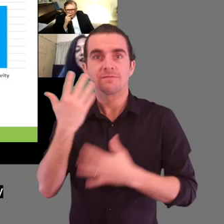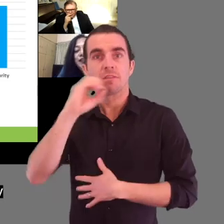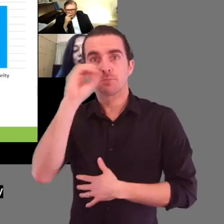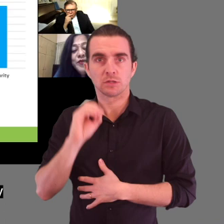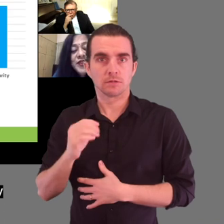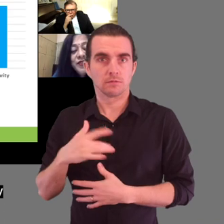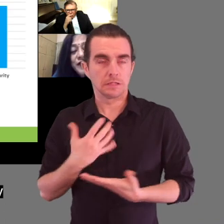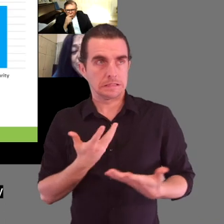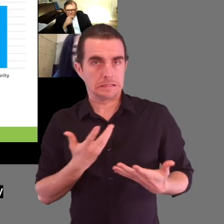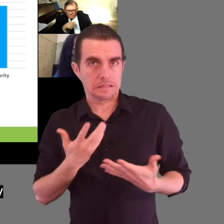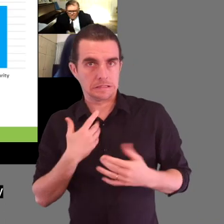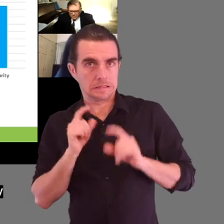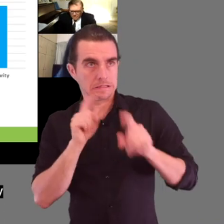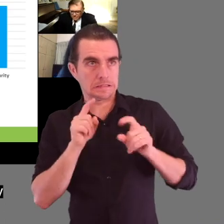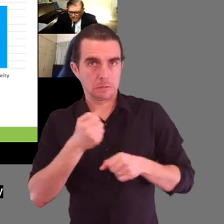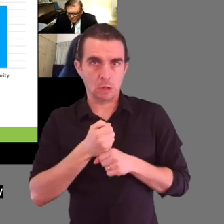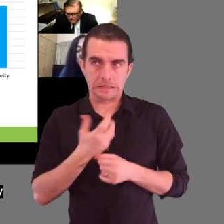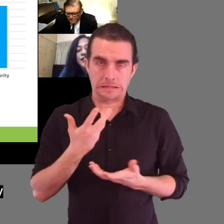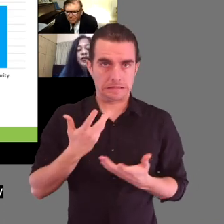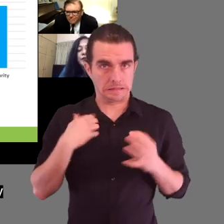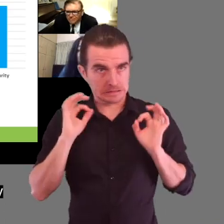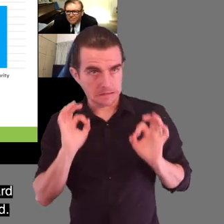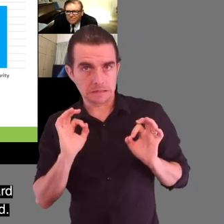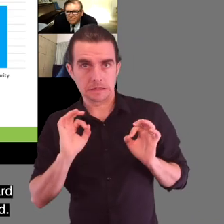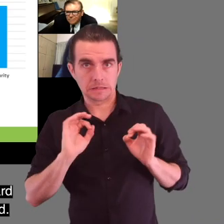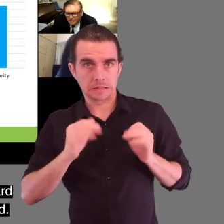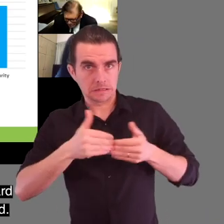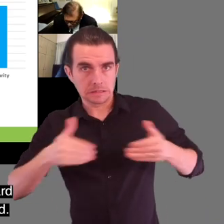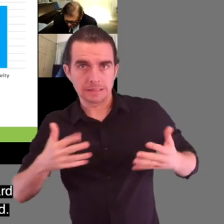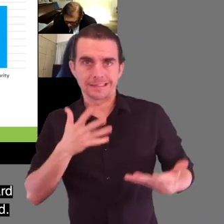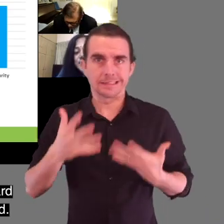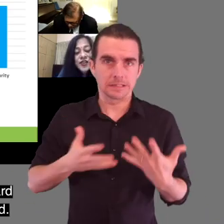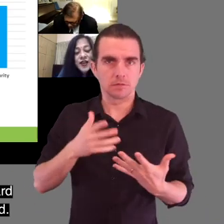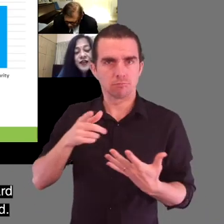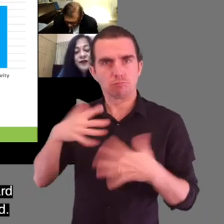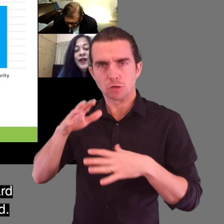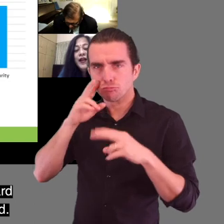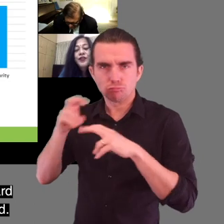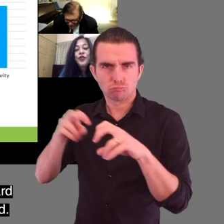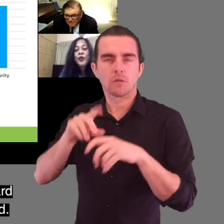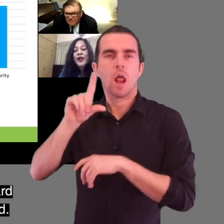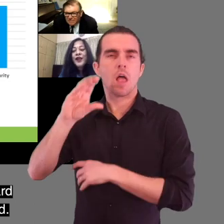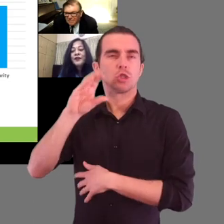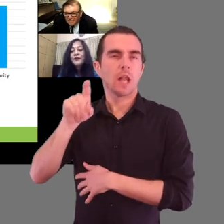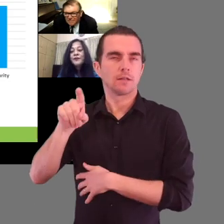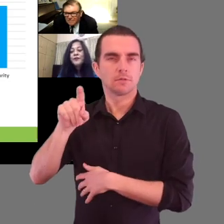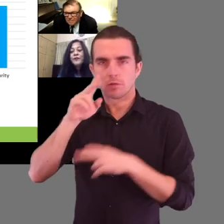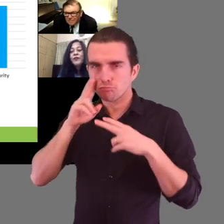than 85% felt insecurity in their current job. And this was done by Leonard Seshire and the UK